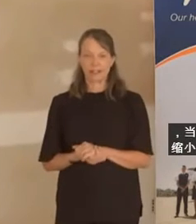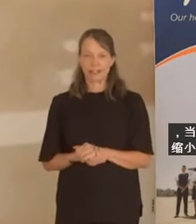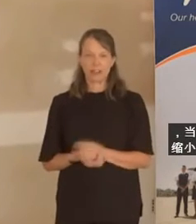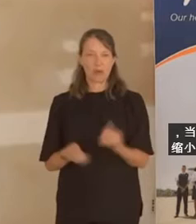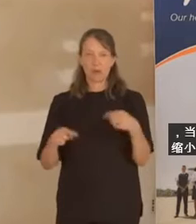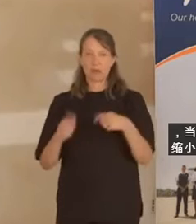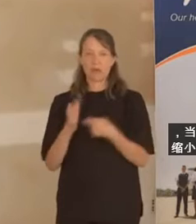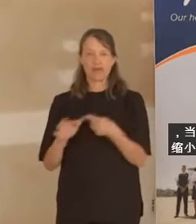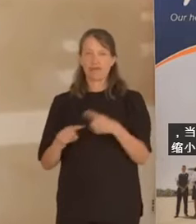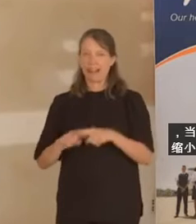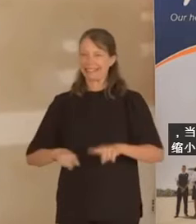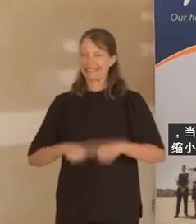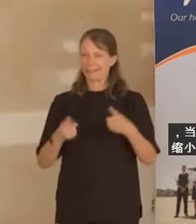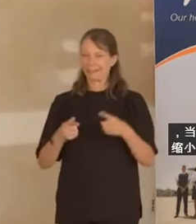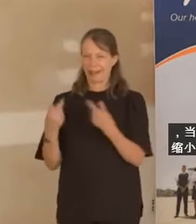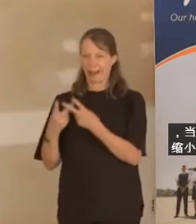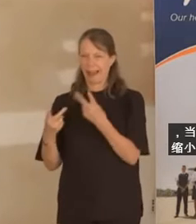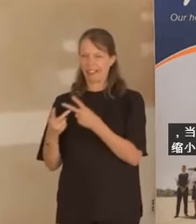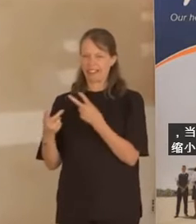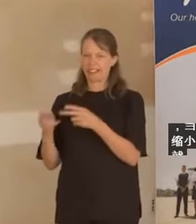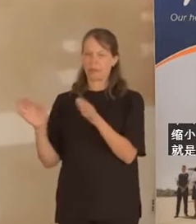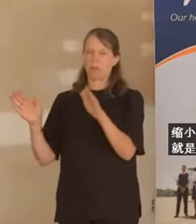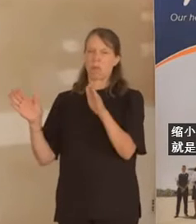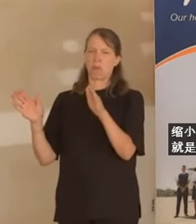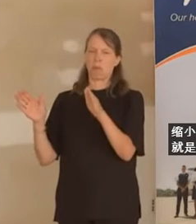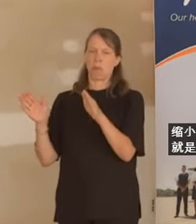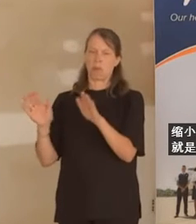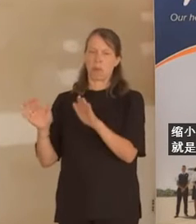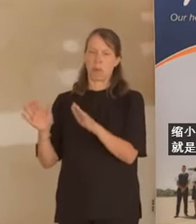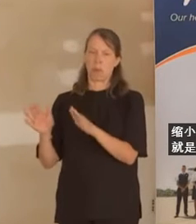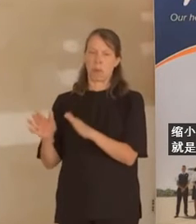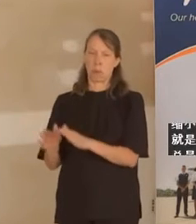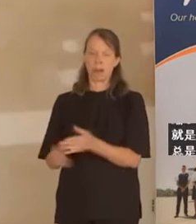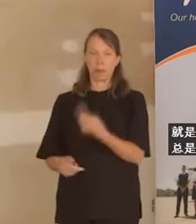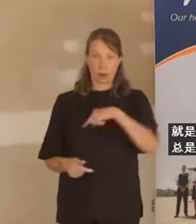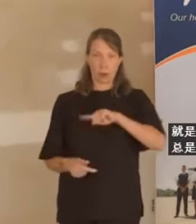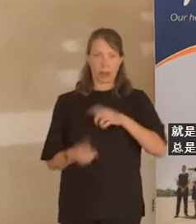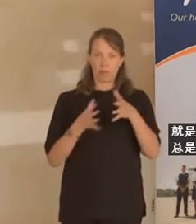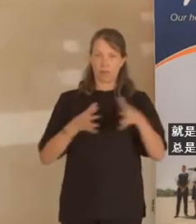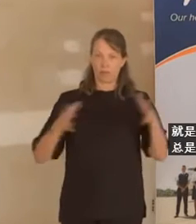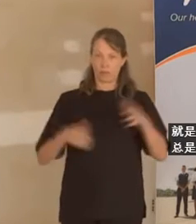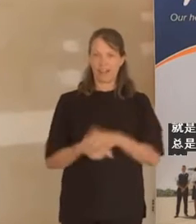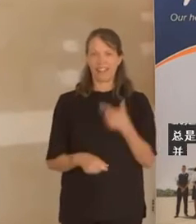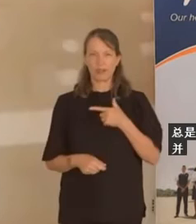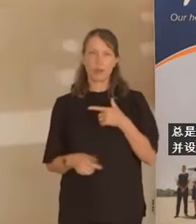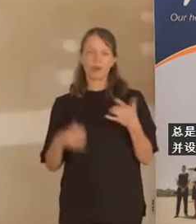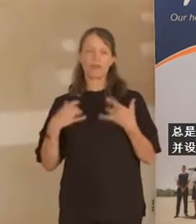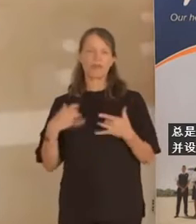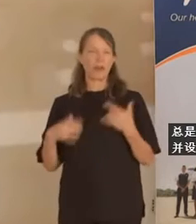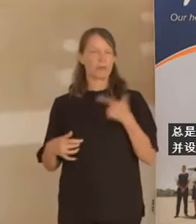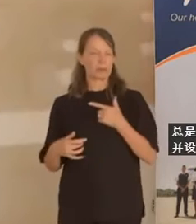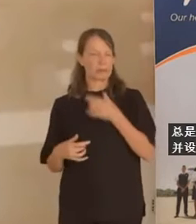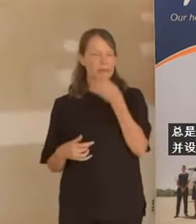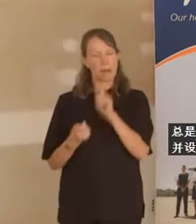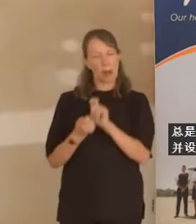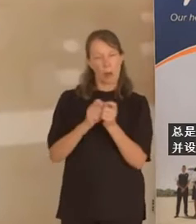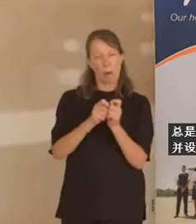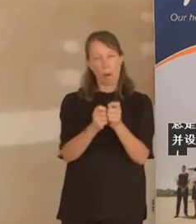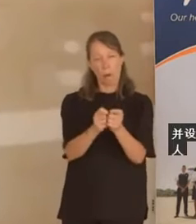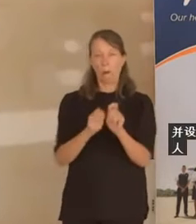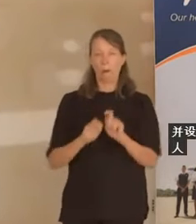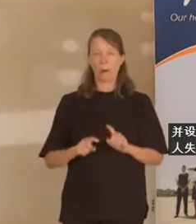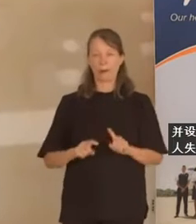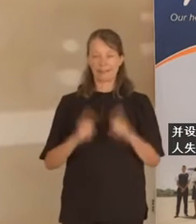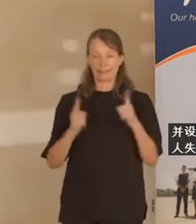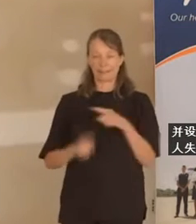shrinking, Rex is expanding, and that's the reason we've survived. We've always been a little different to everybody else and managed to survive when